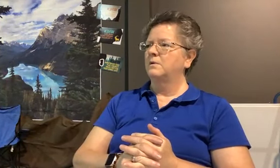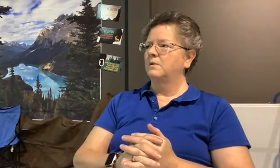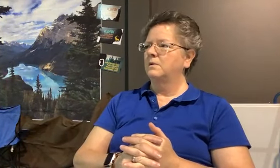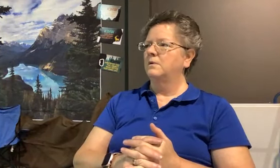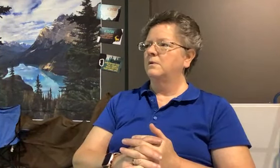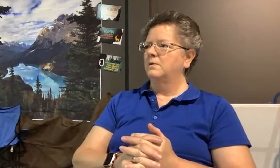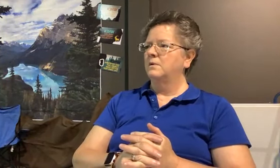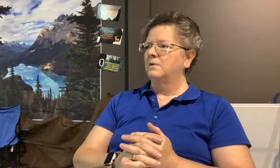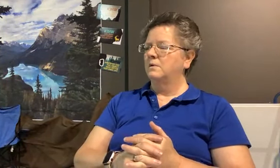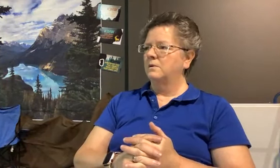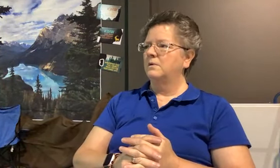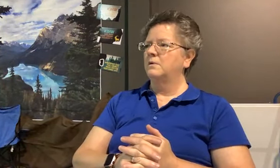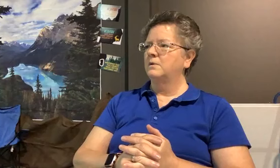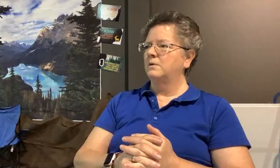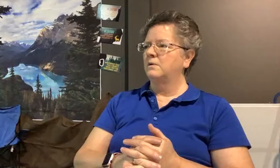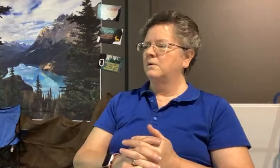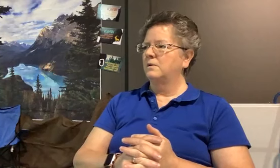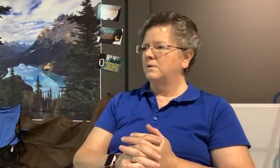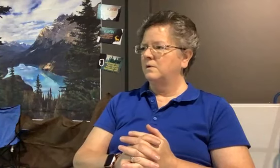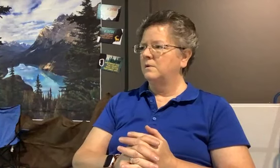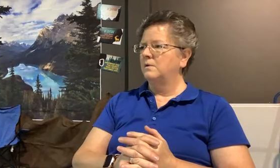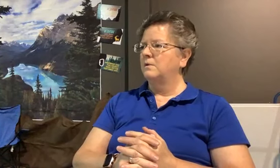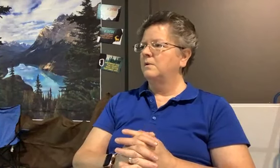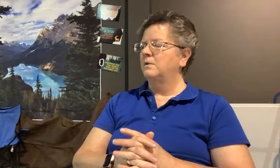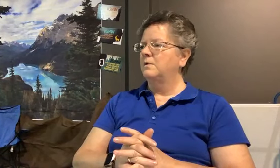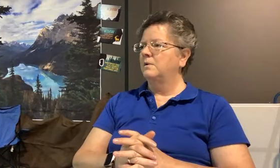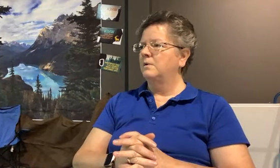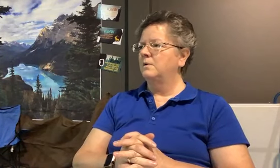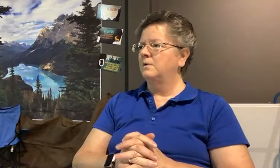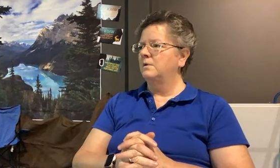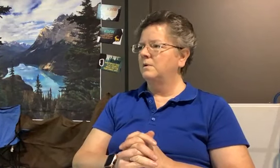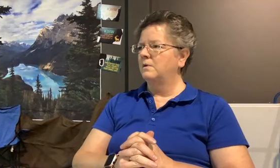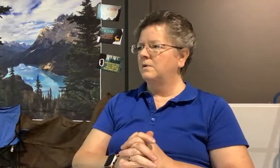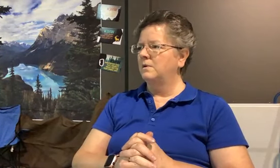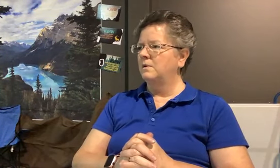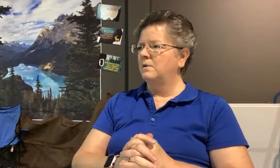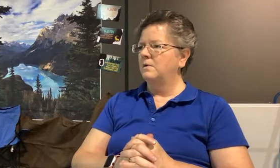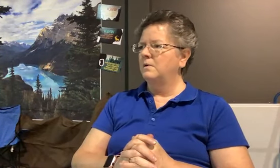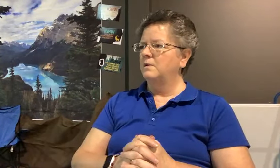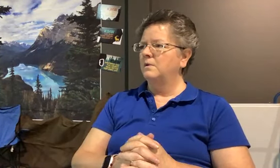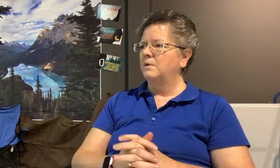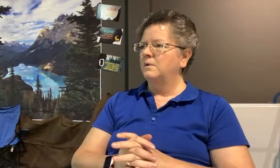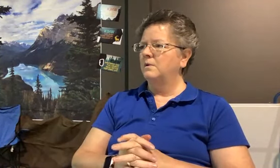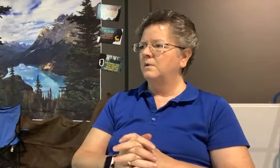were doing the program and people were sick. If you look around now, not only now, if you look around what's